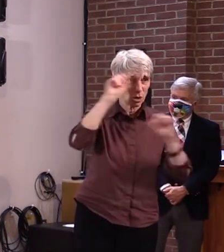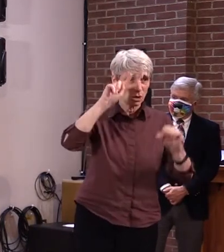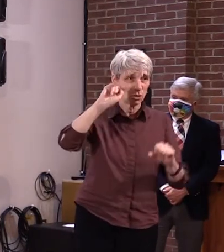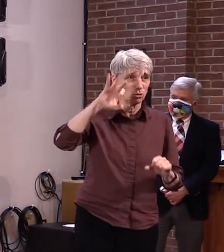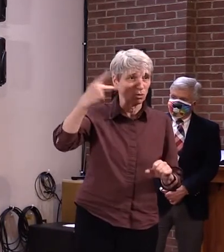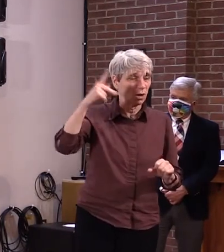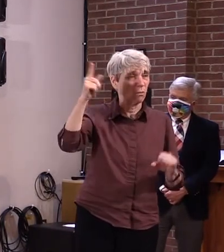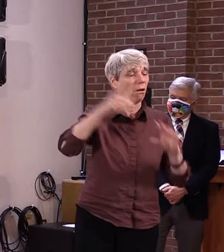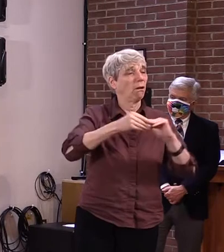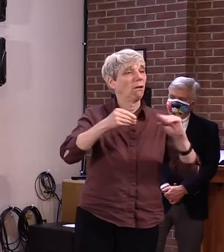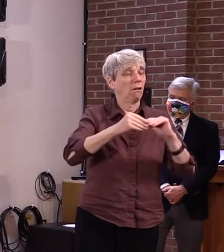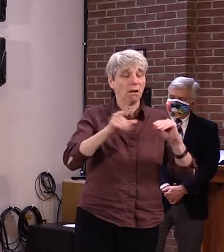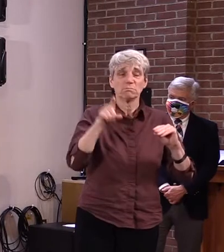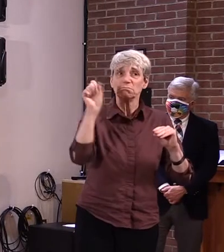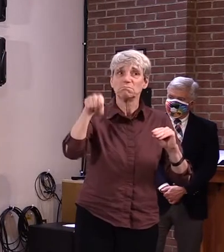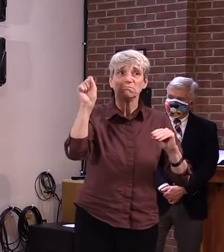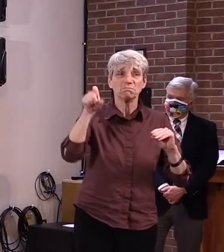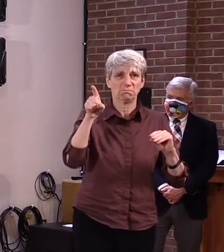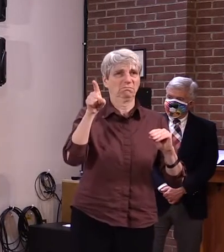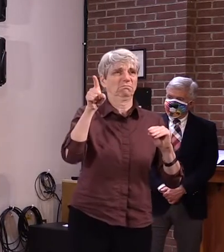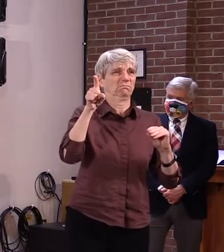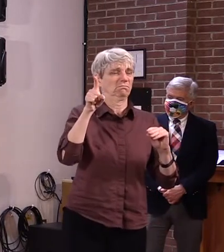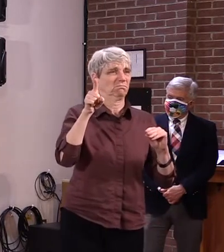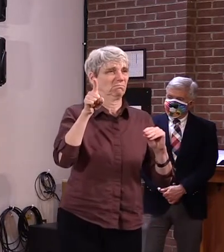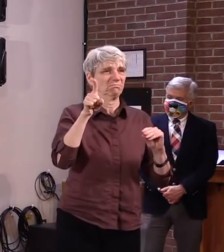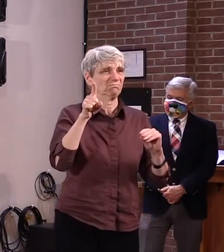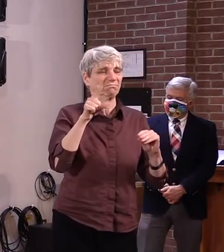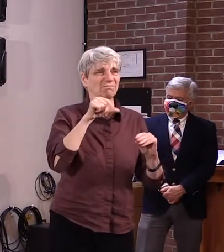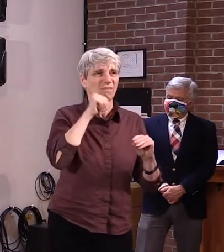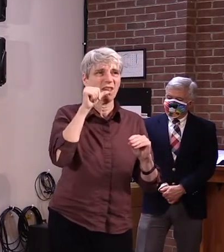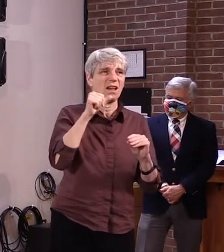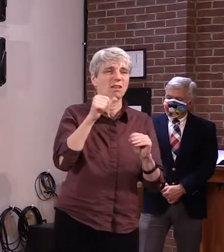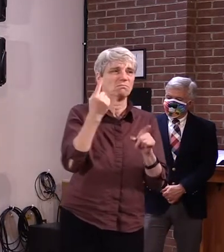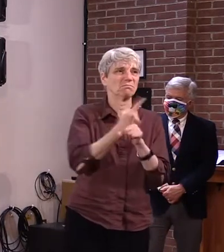this and, as I said, the lack of leadership.